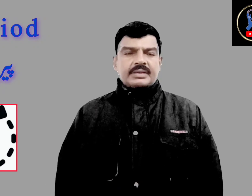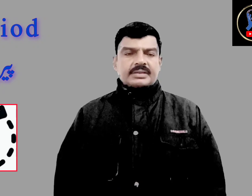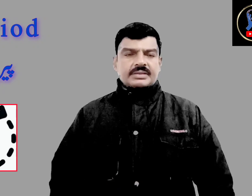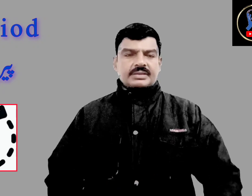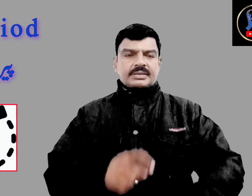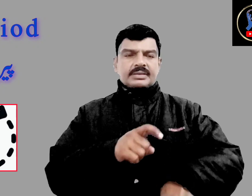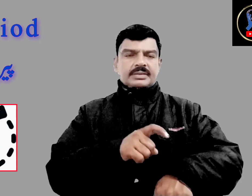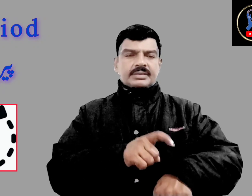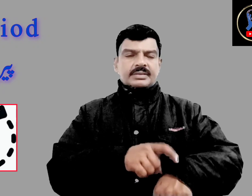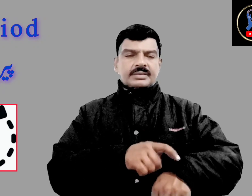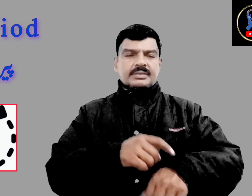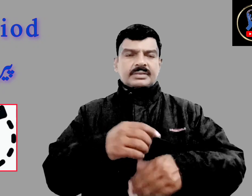periods,